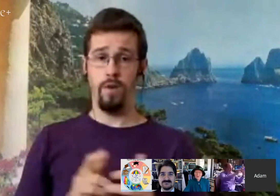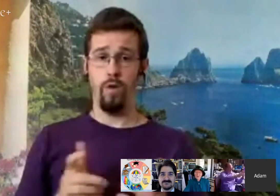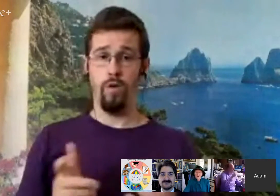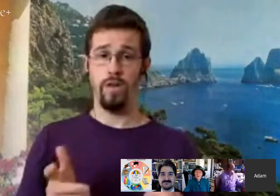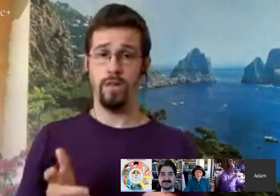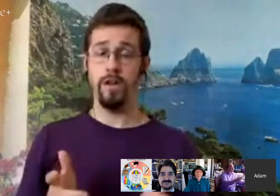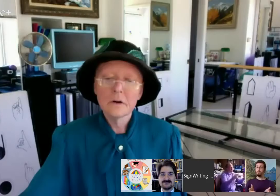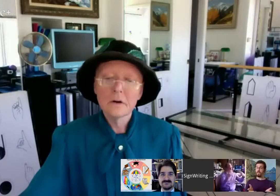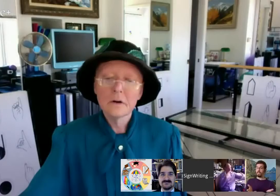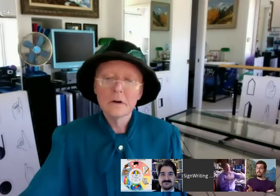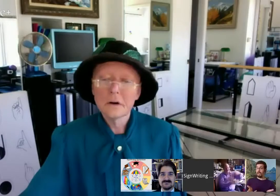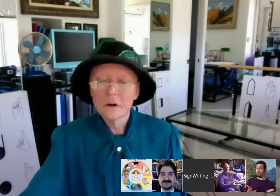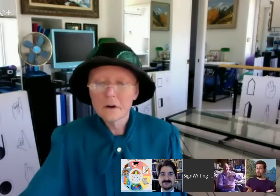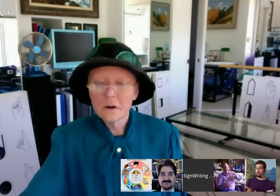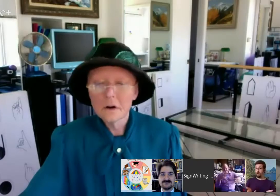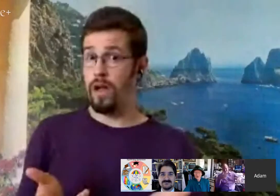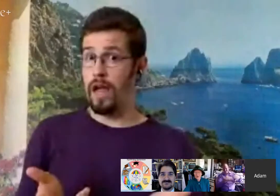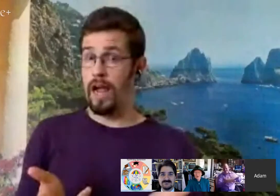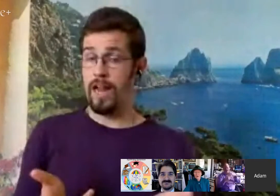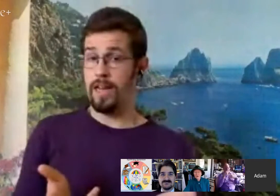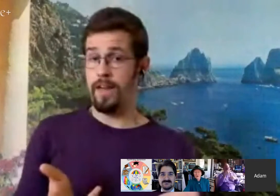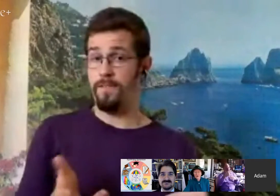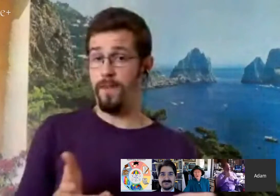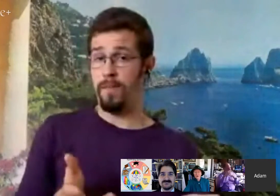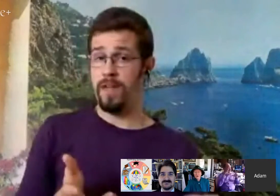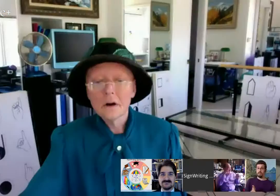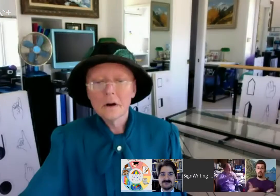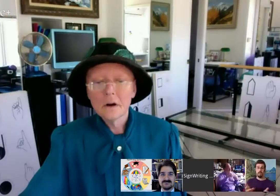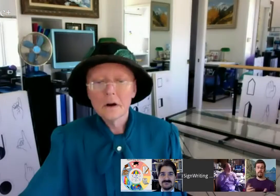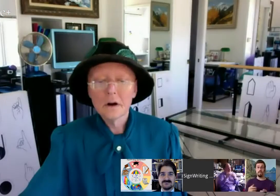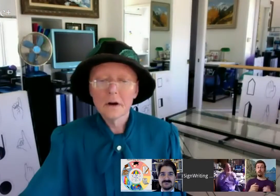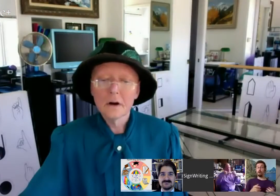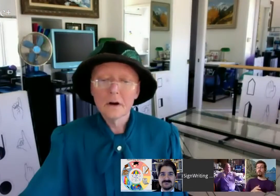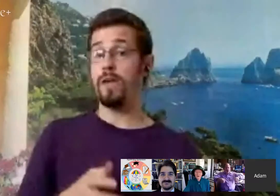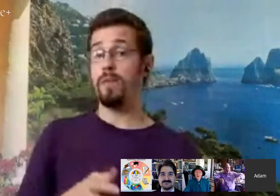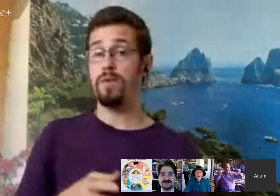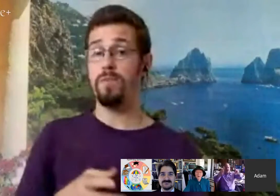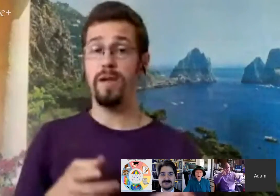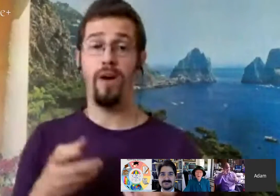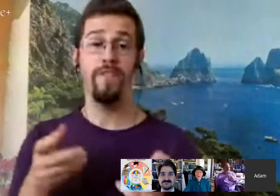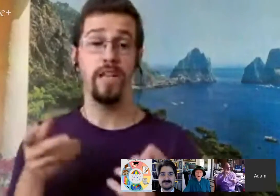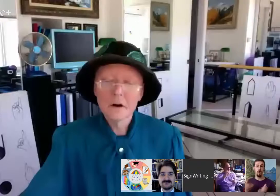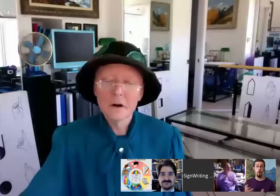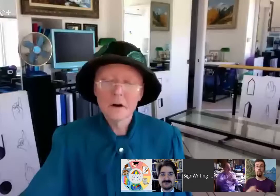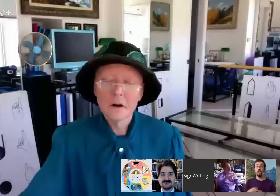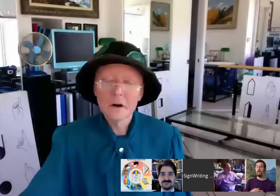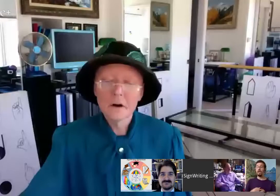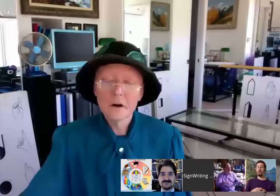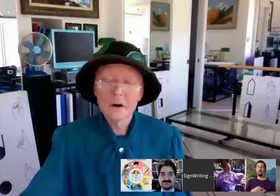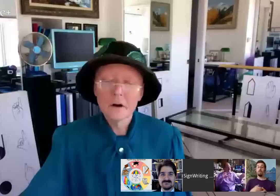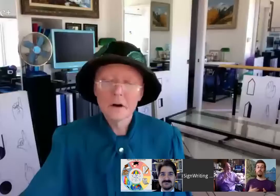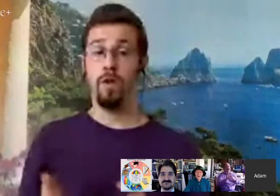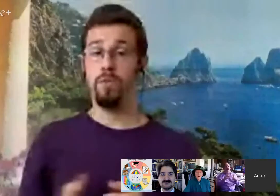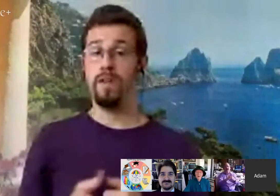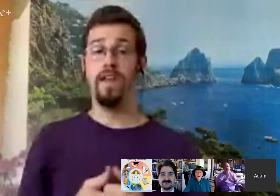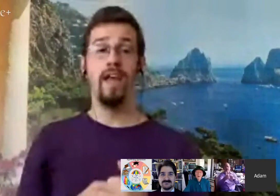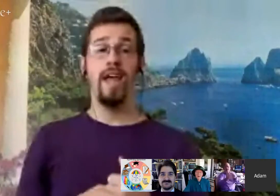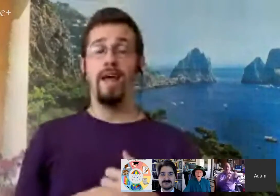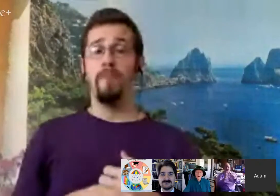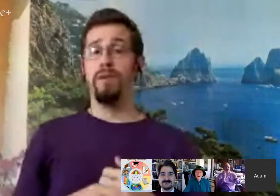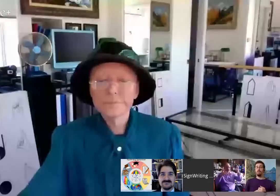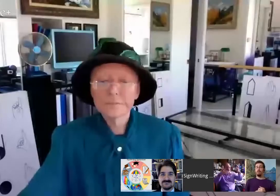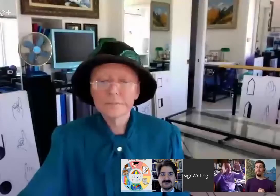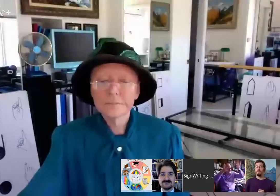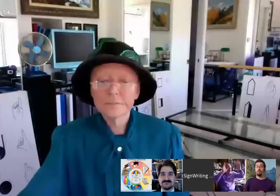being part of the whole experience because I also had a deaf family and so did he. So I was able to be a part of his home, go to his home